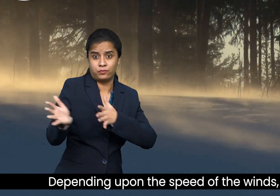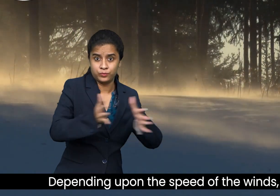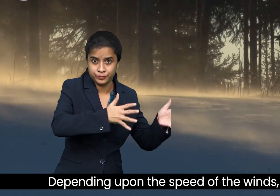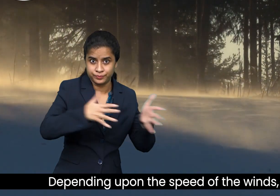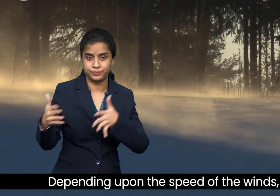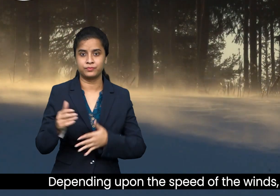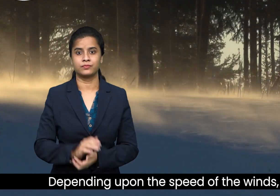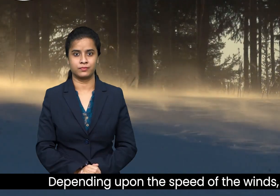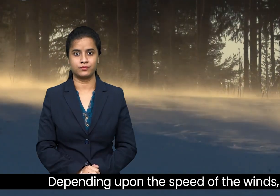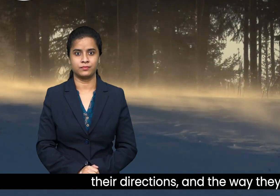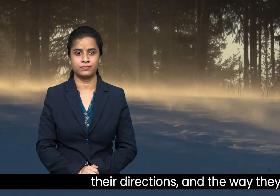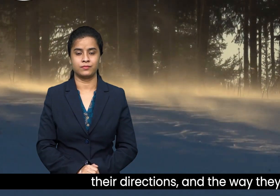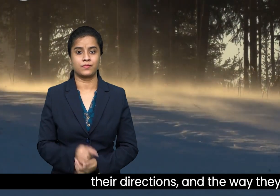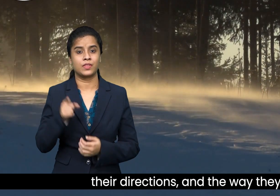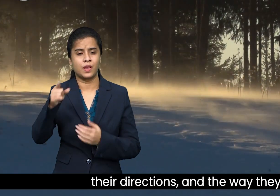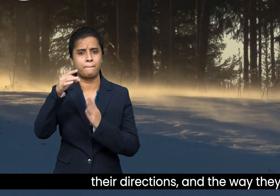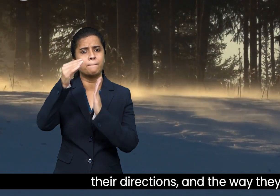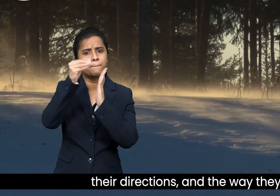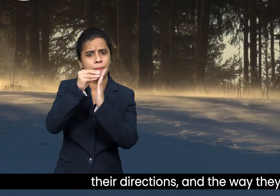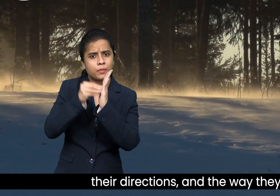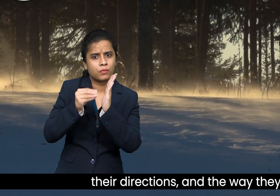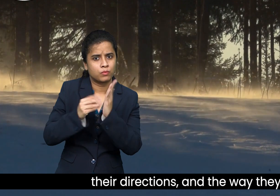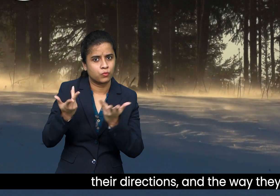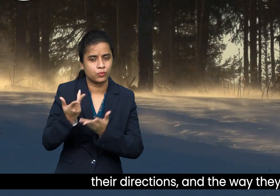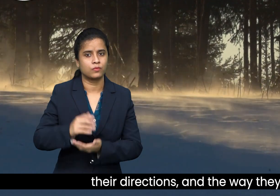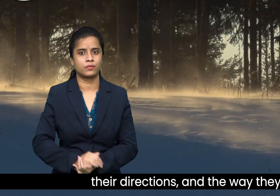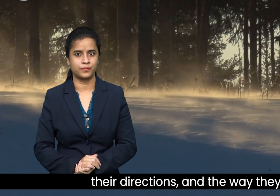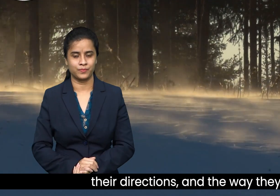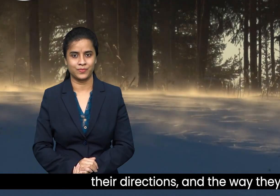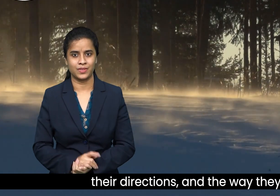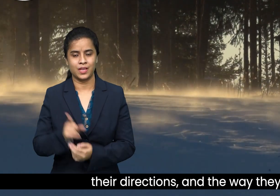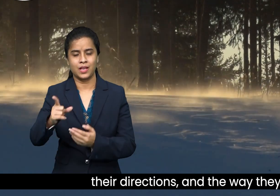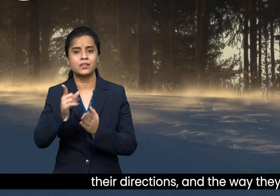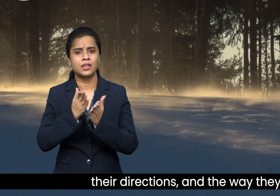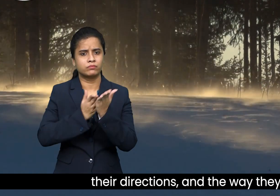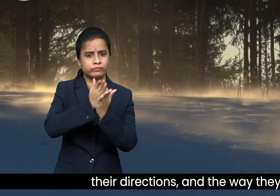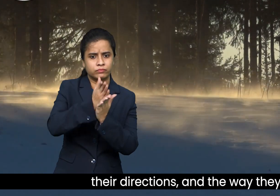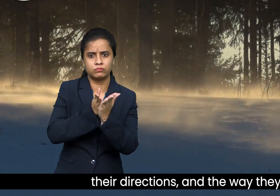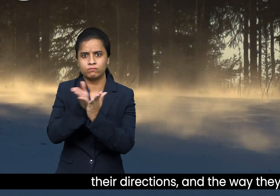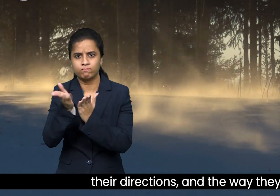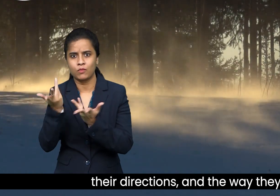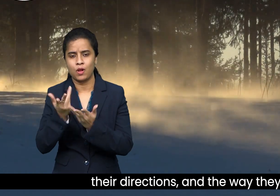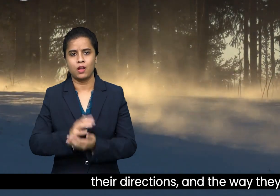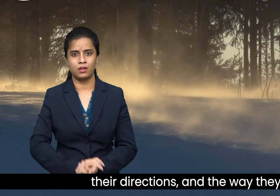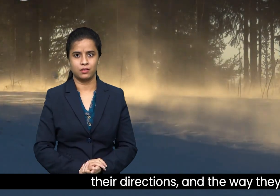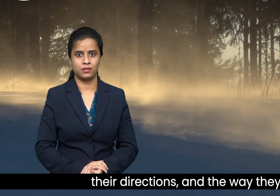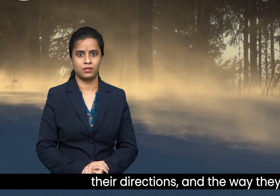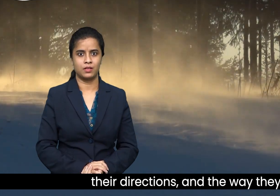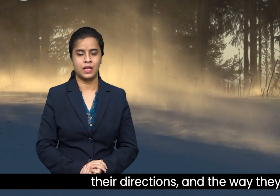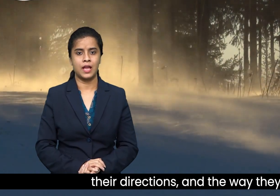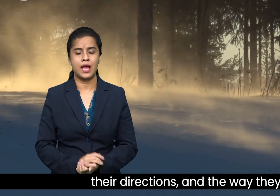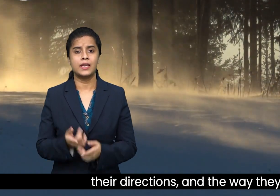of the winds, their features, their direction, and the way they